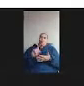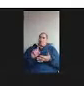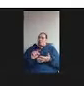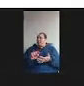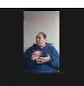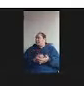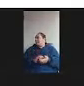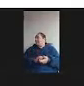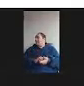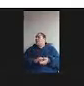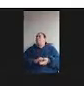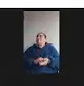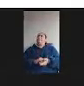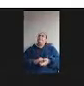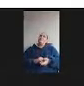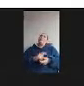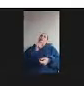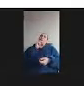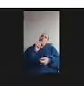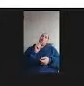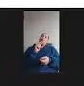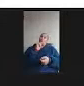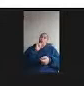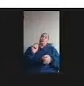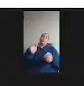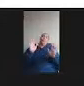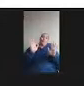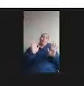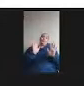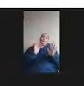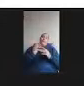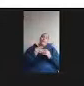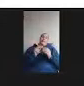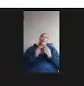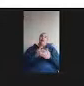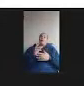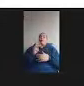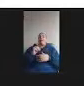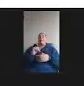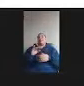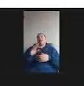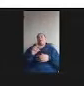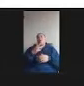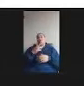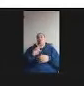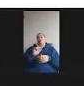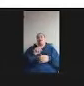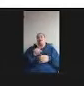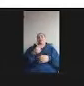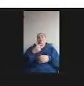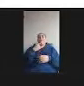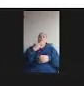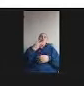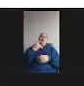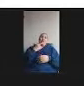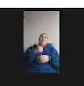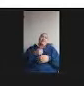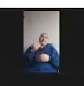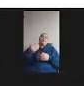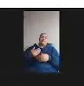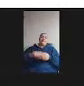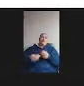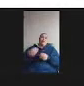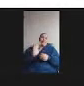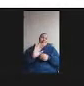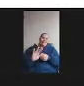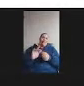The reality of the matter is, and Honourable Maseko is absolutely correct when she says that this is a trend. I was also